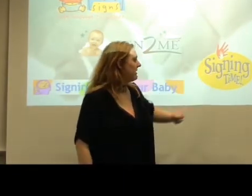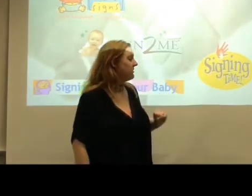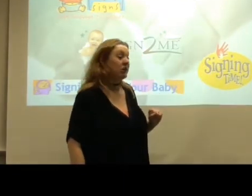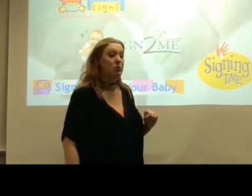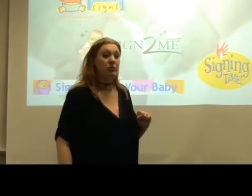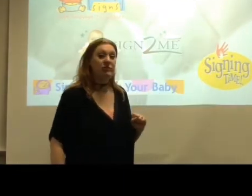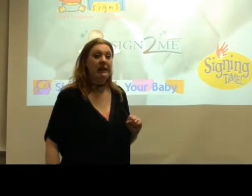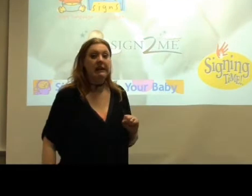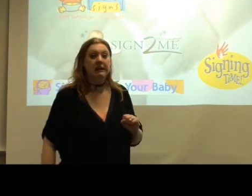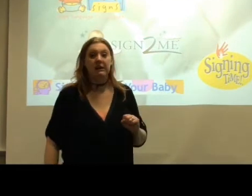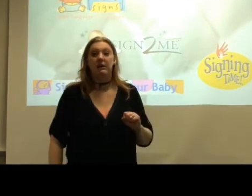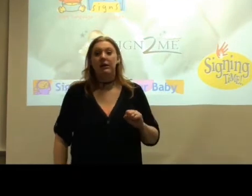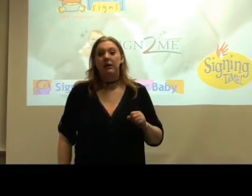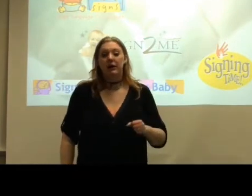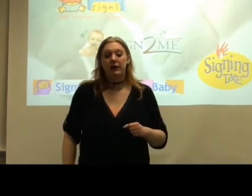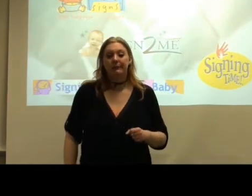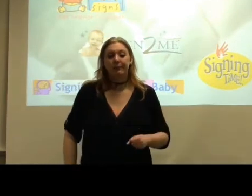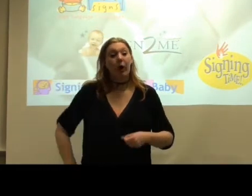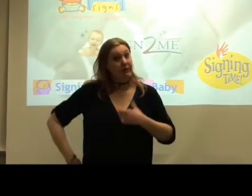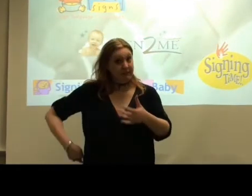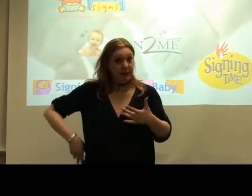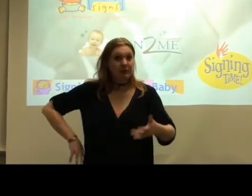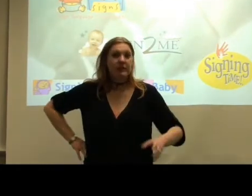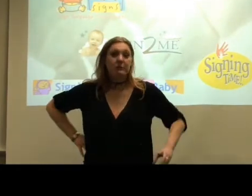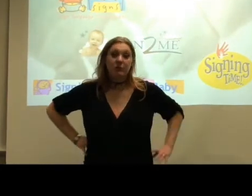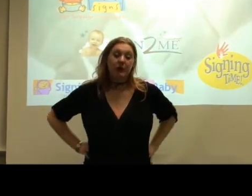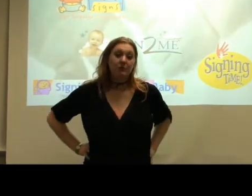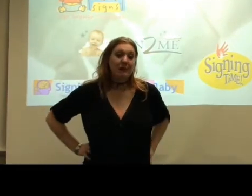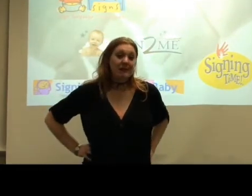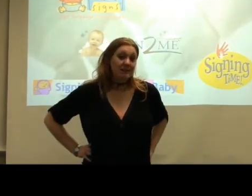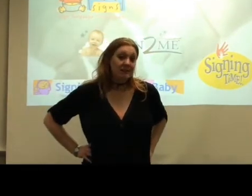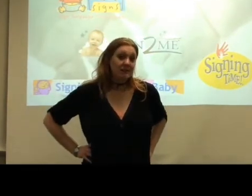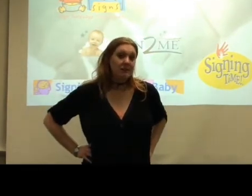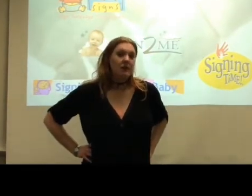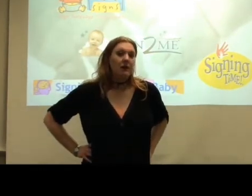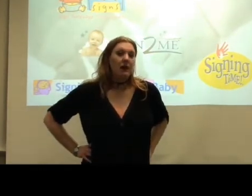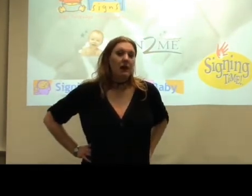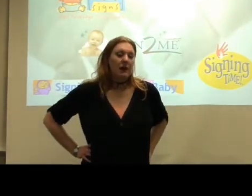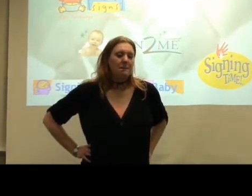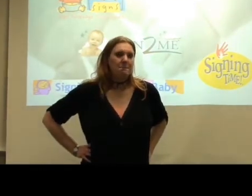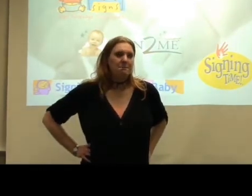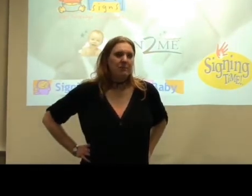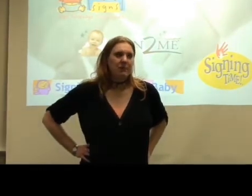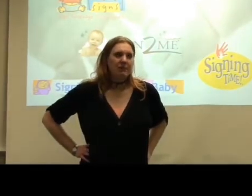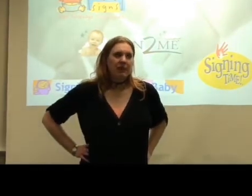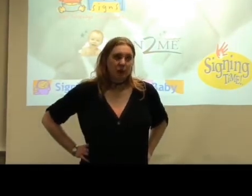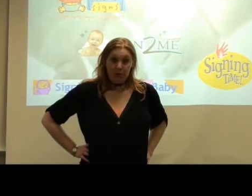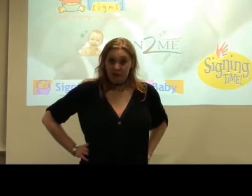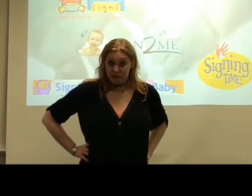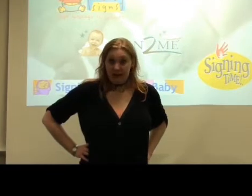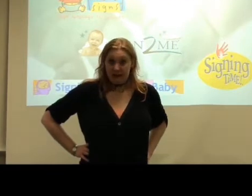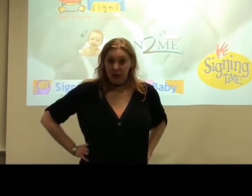is used in all the videos that I'm showing of my nieces, that when they're signing